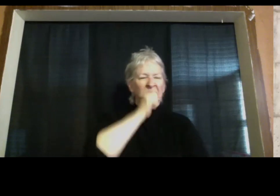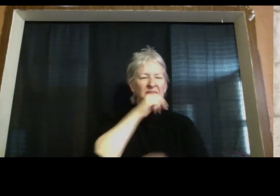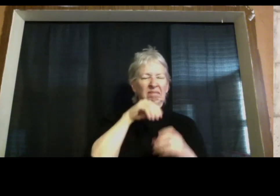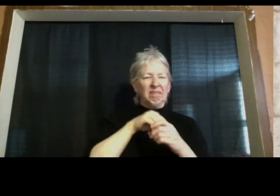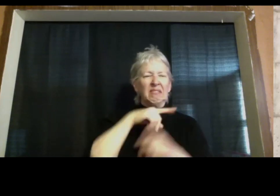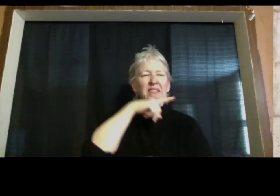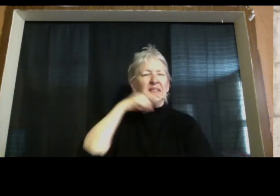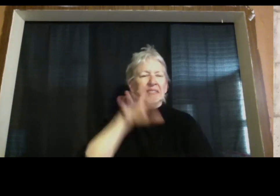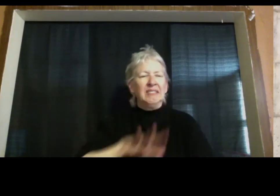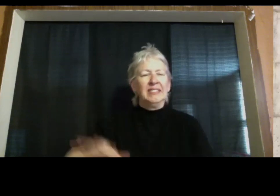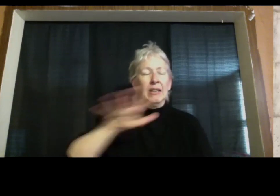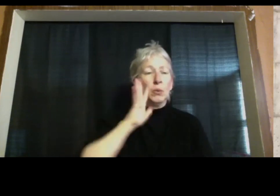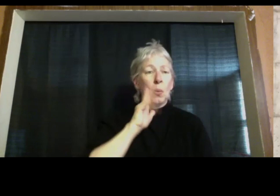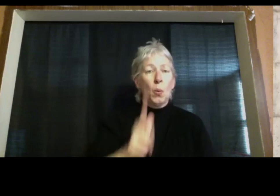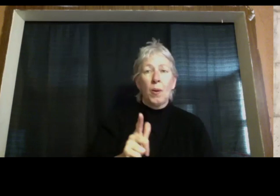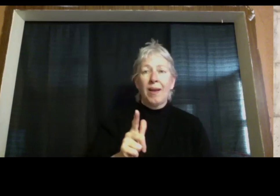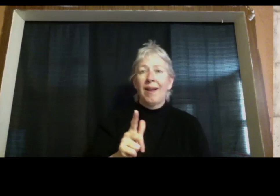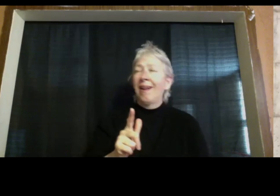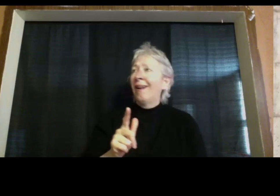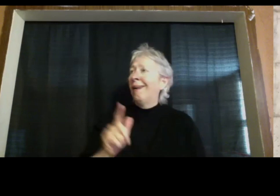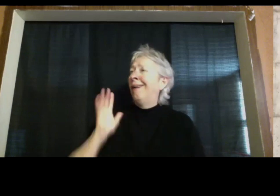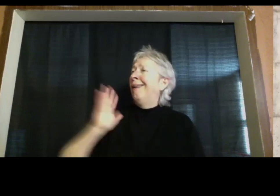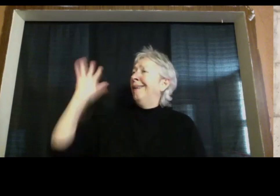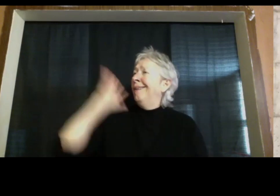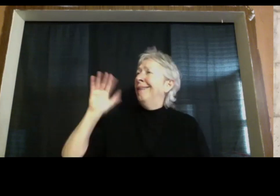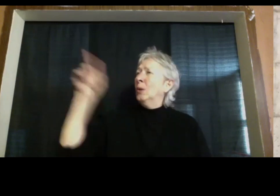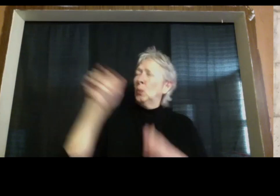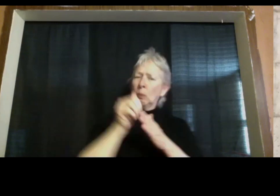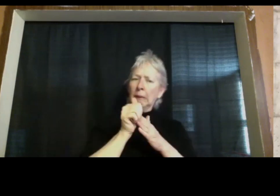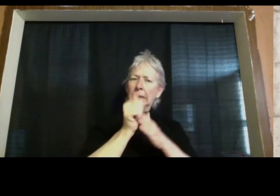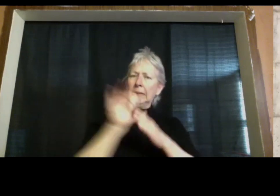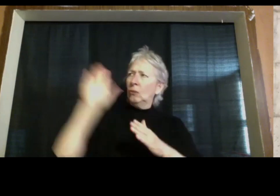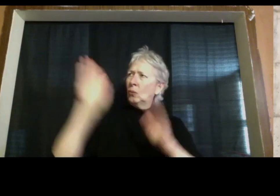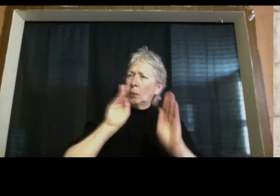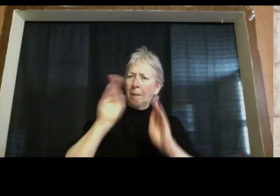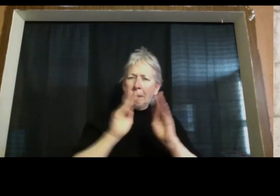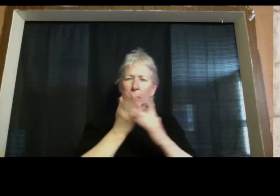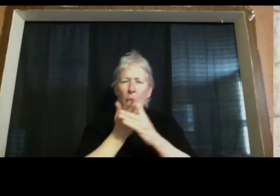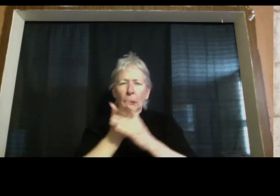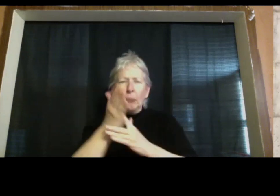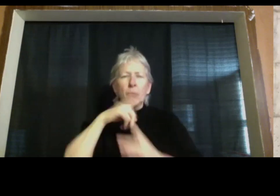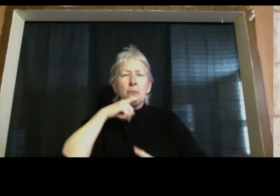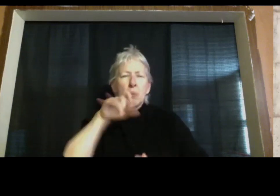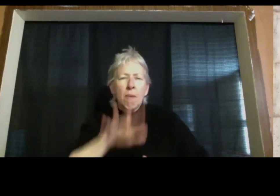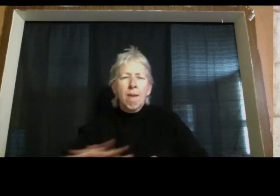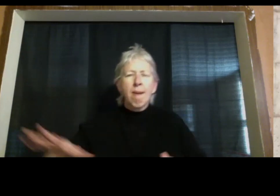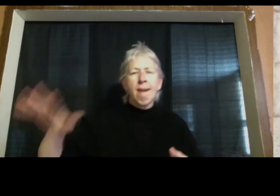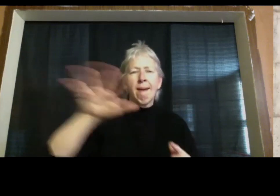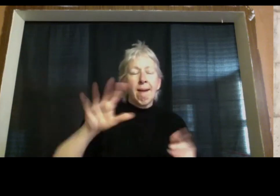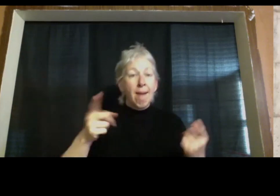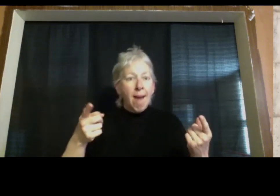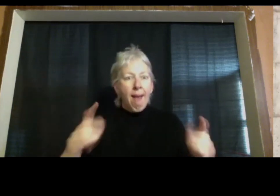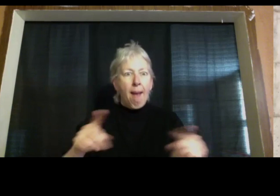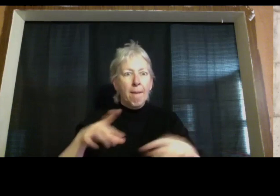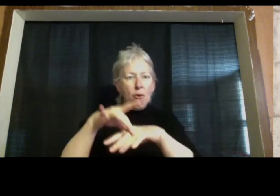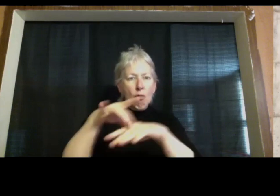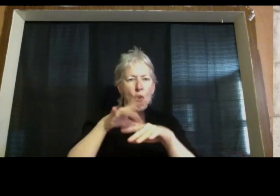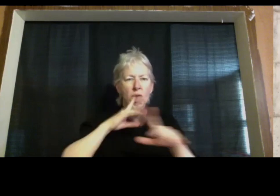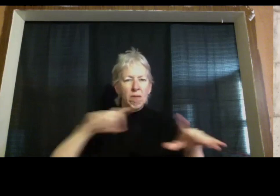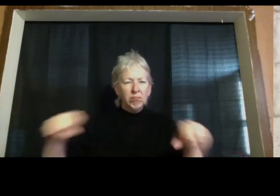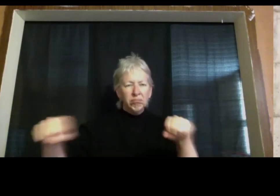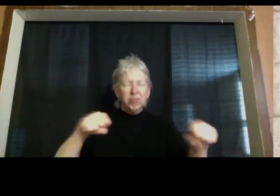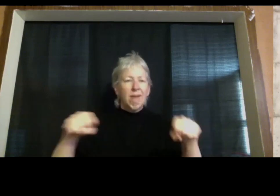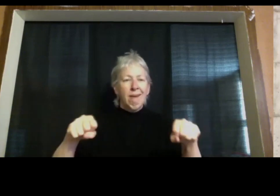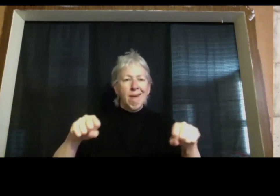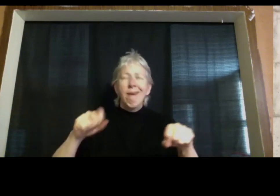forth before your people, when you marched through the wilderness, the earth quaked and the skies poured down rain at